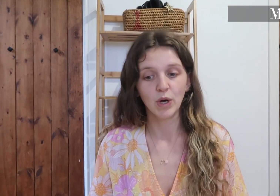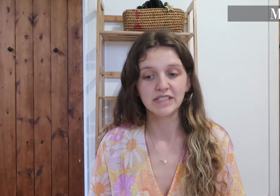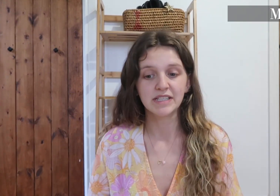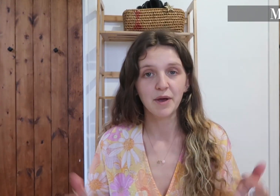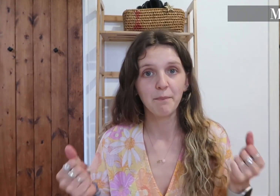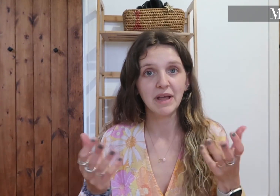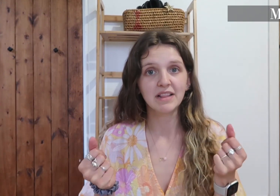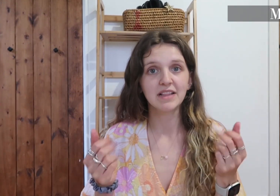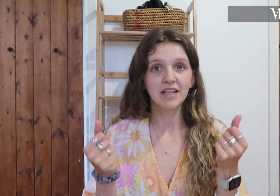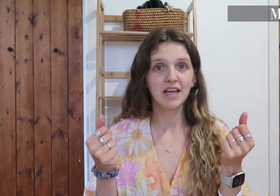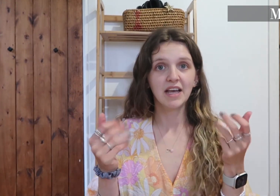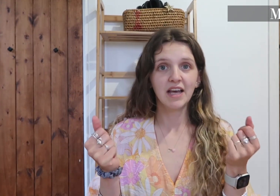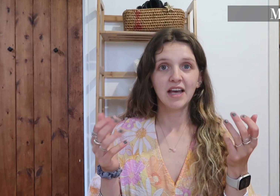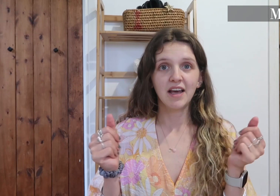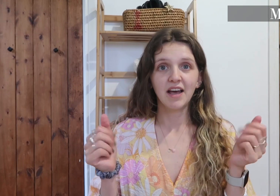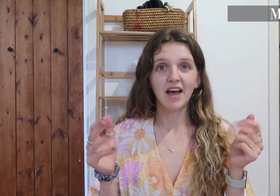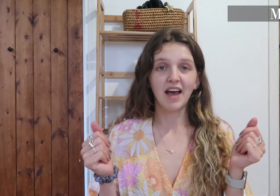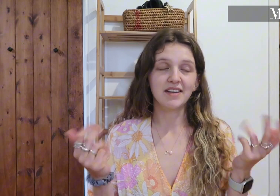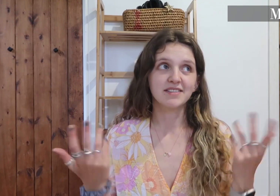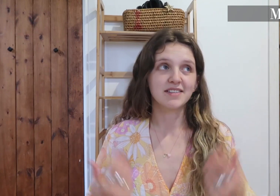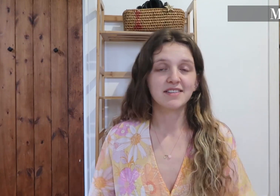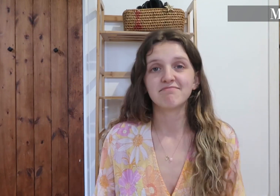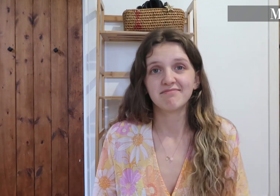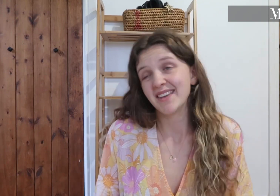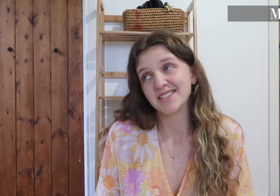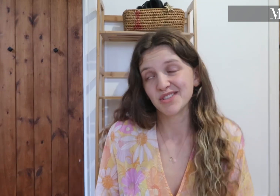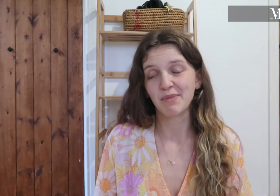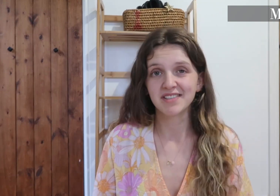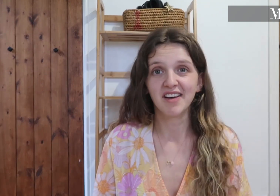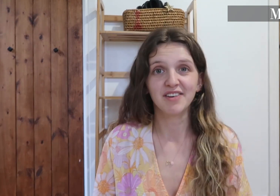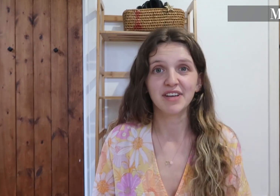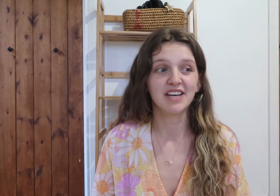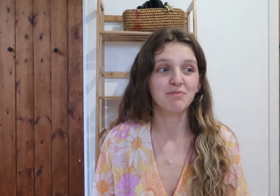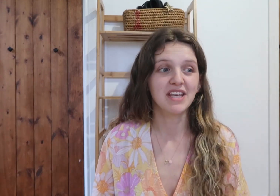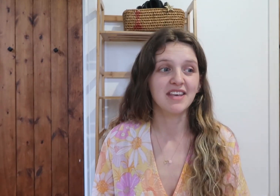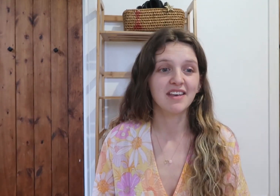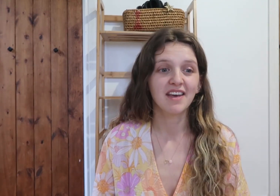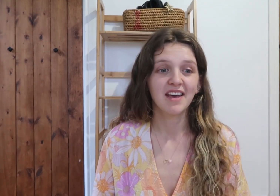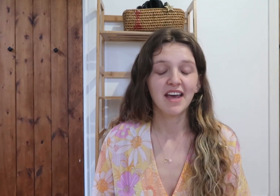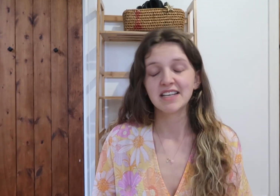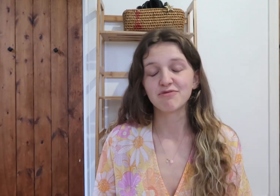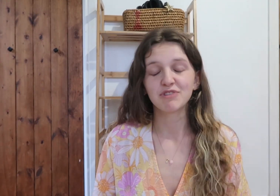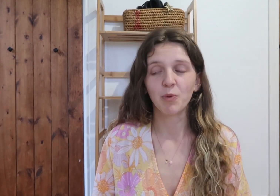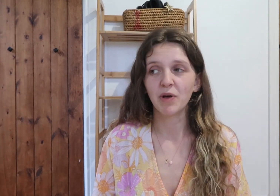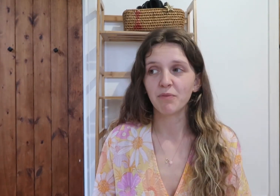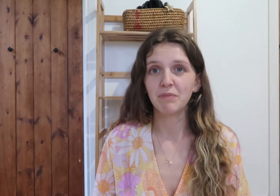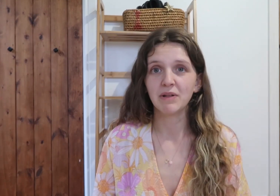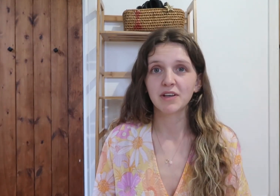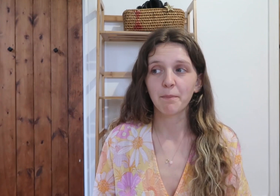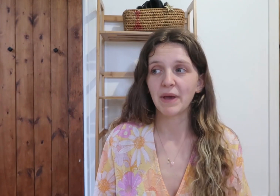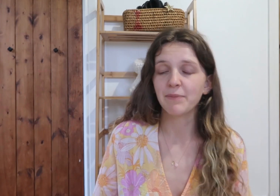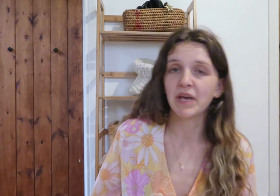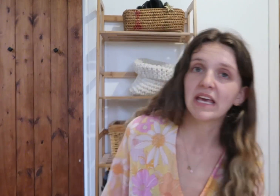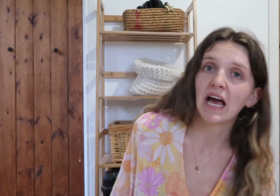was milk, and it's just the best sign for him. He is a real milk baby